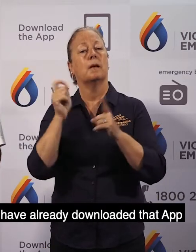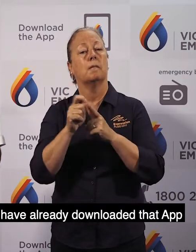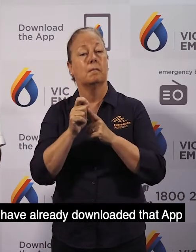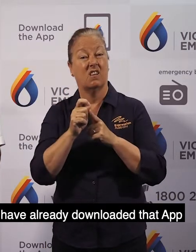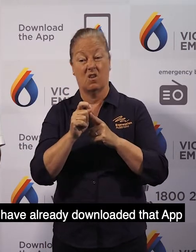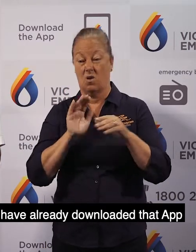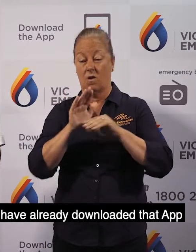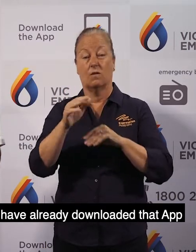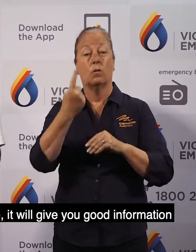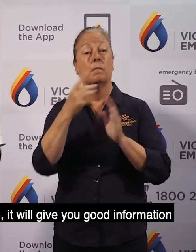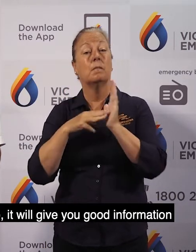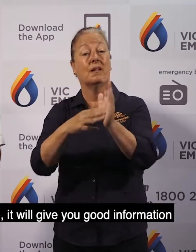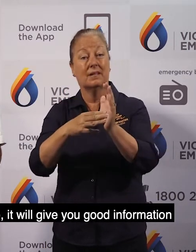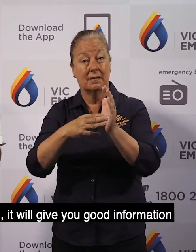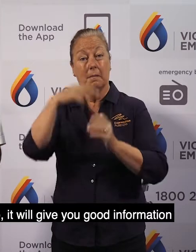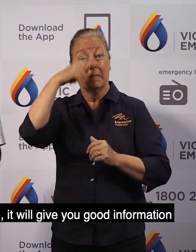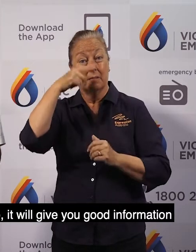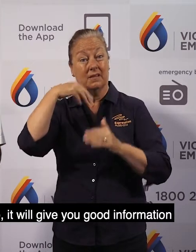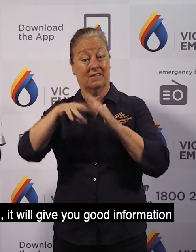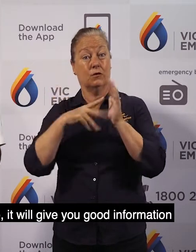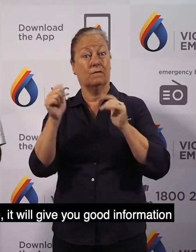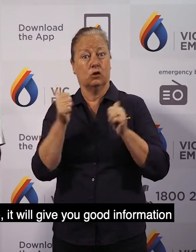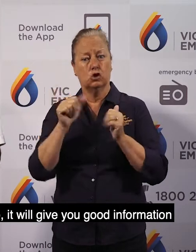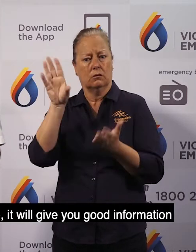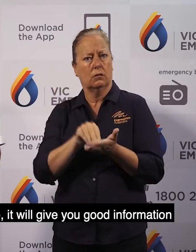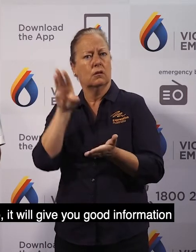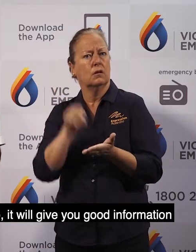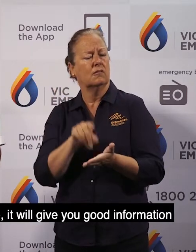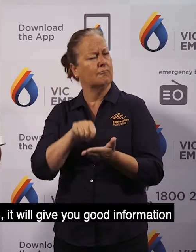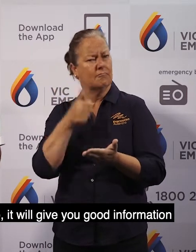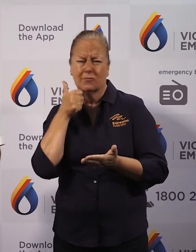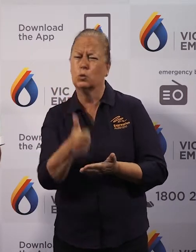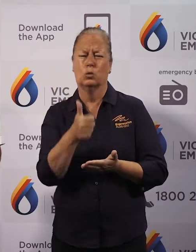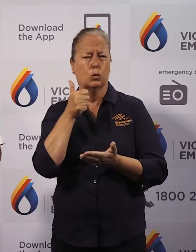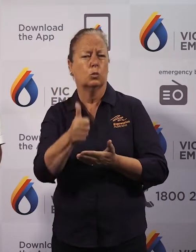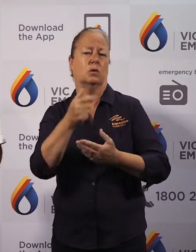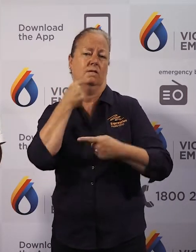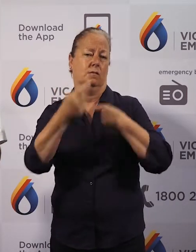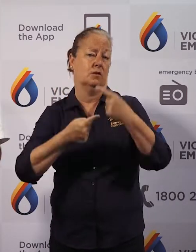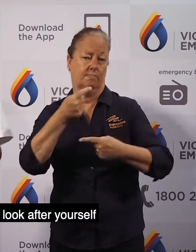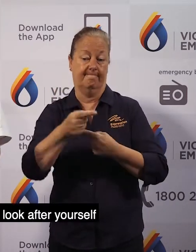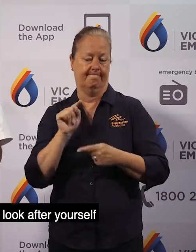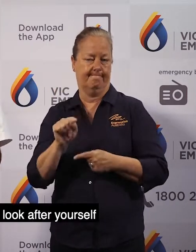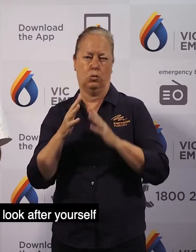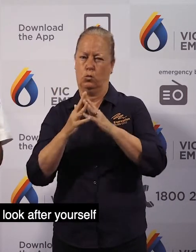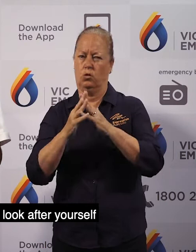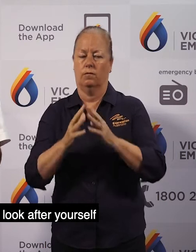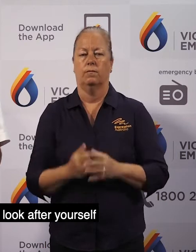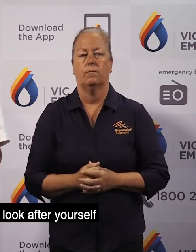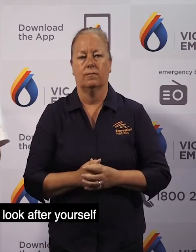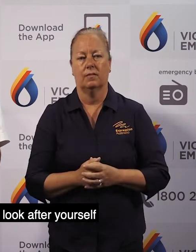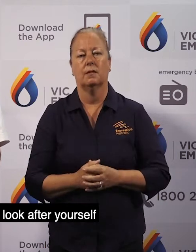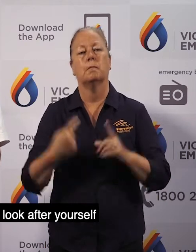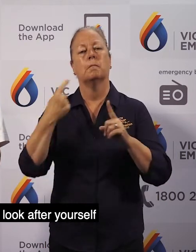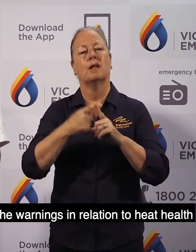already downloaded that particular app. So if you haven't, please do so. It'll give you good information. It is important to look after